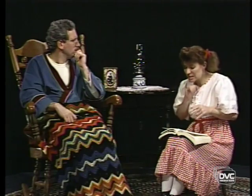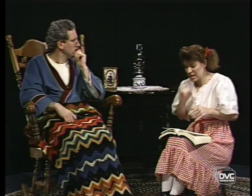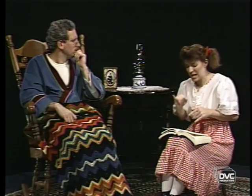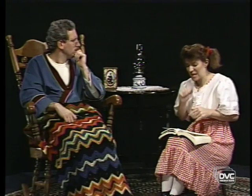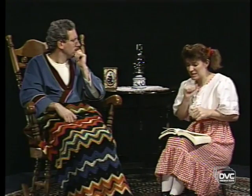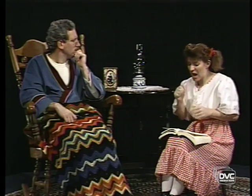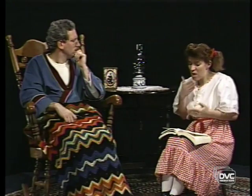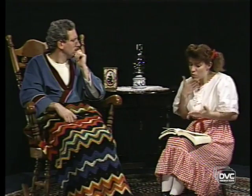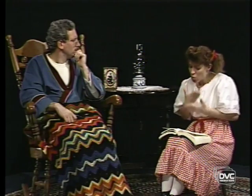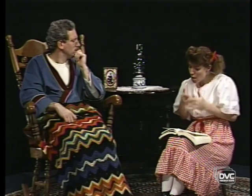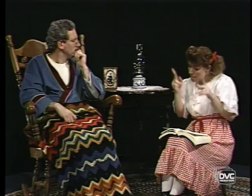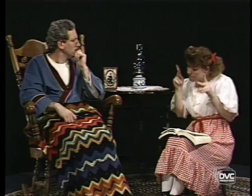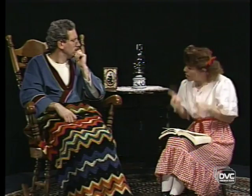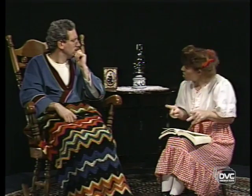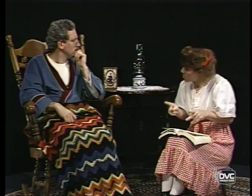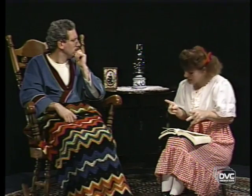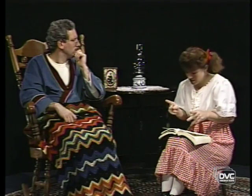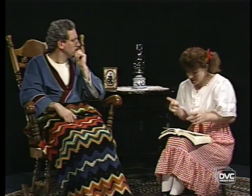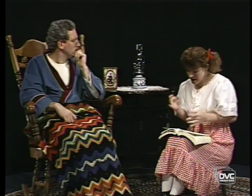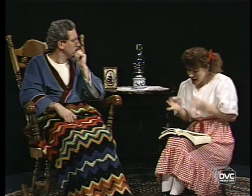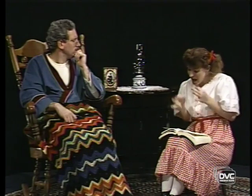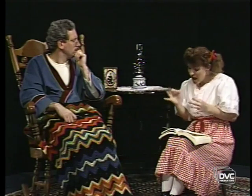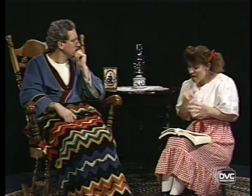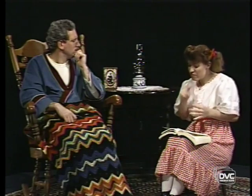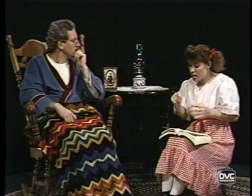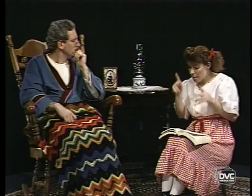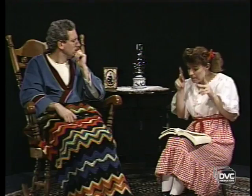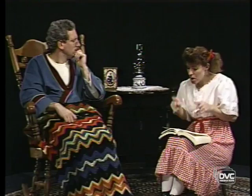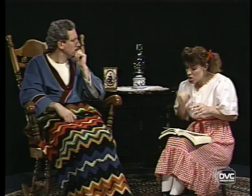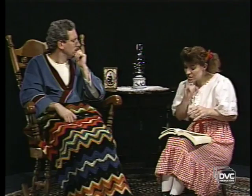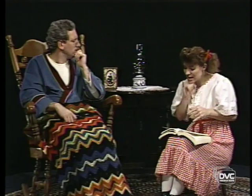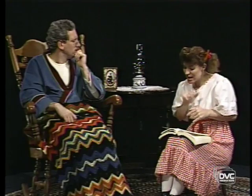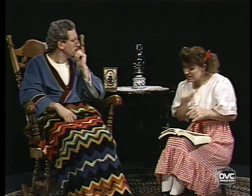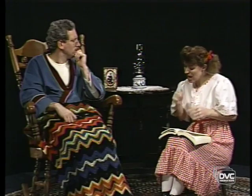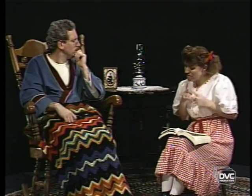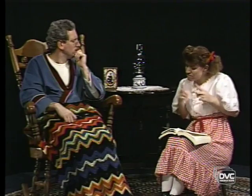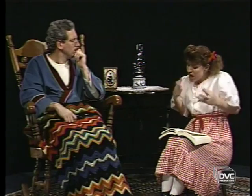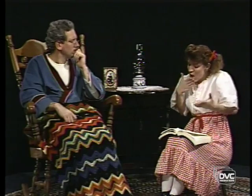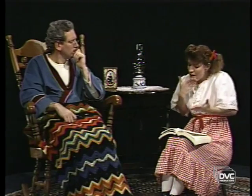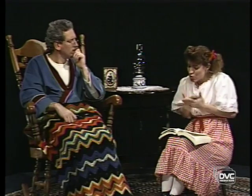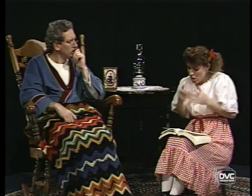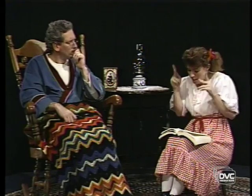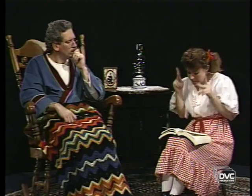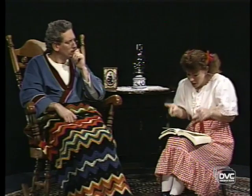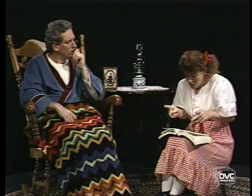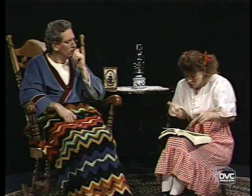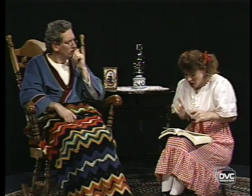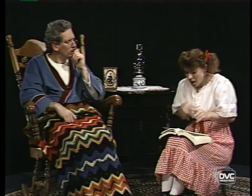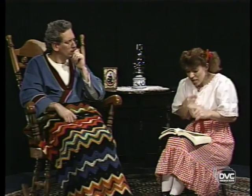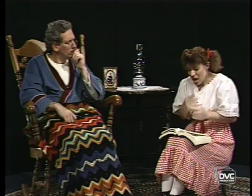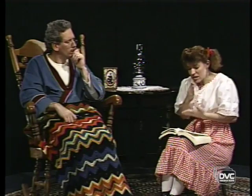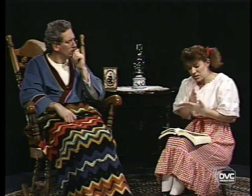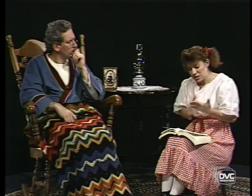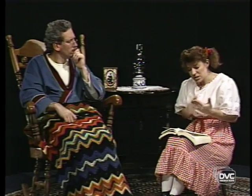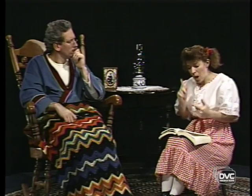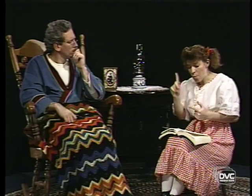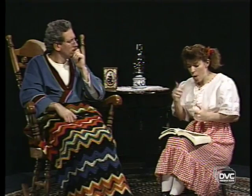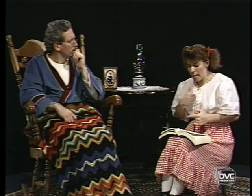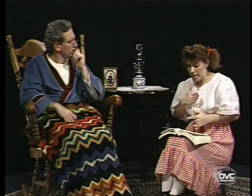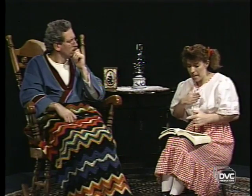if that person is not a good person but if the person is a very good person then